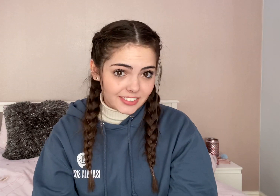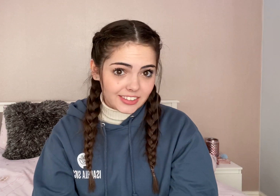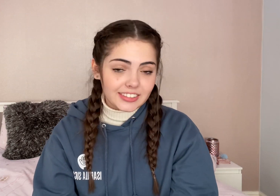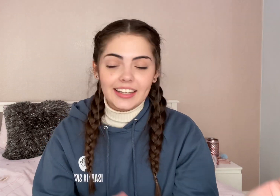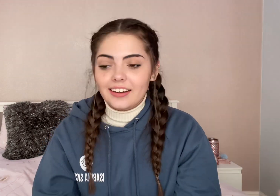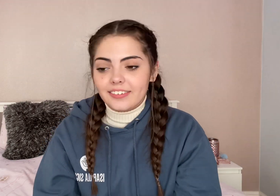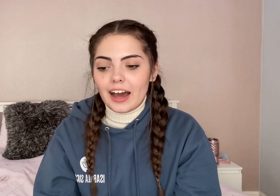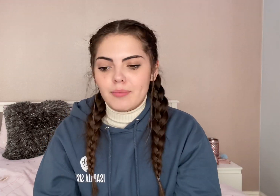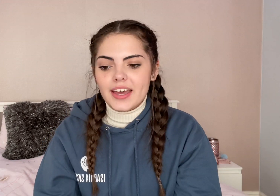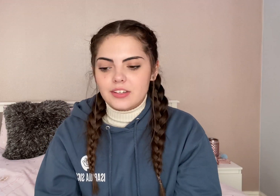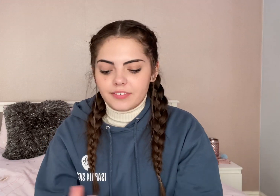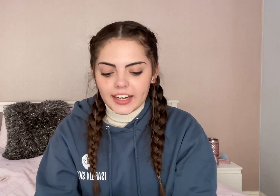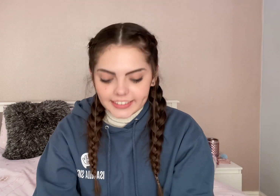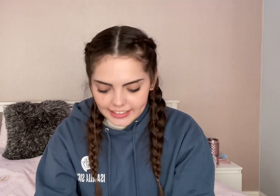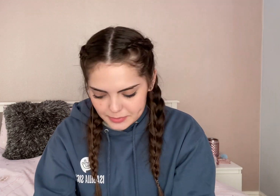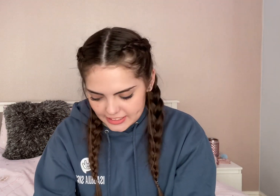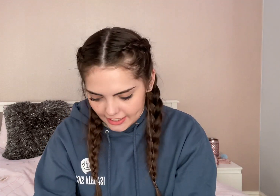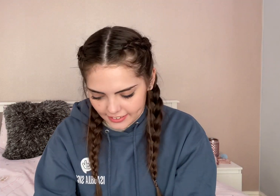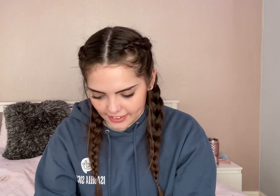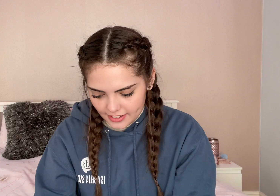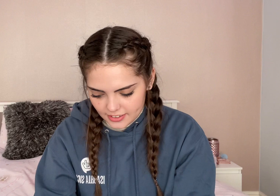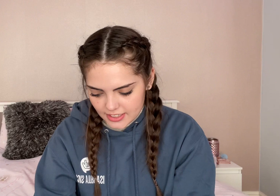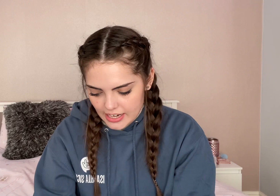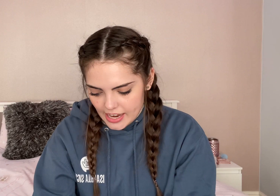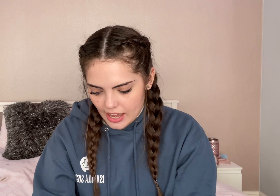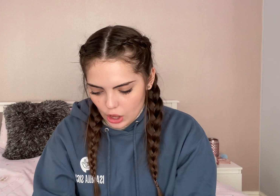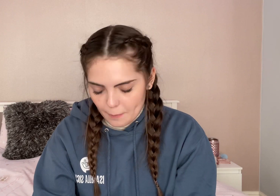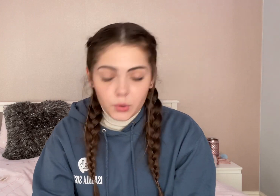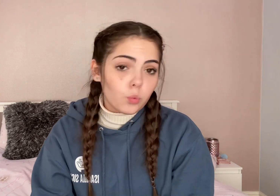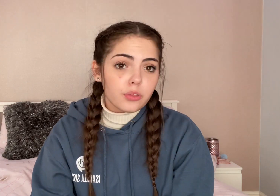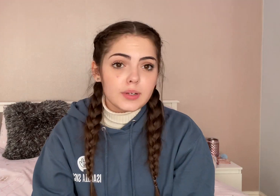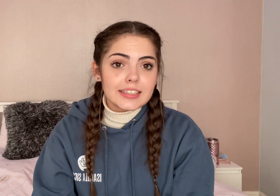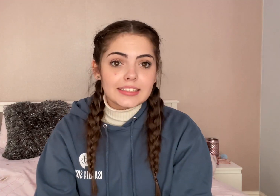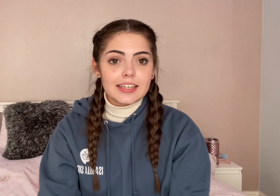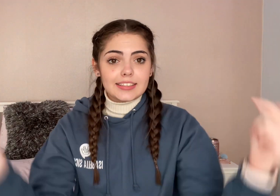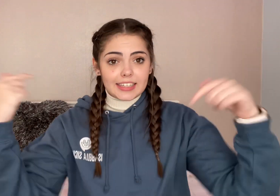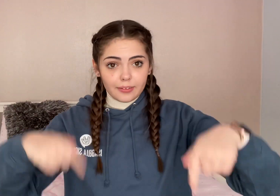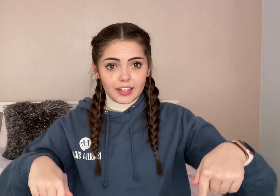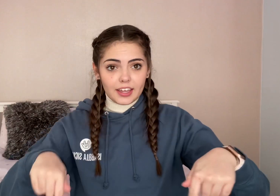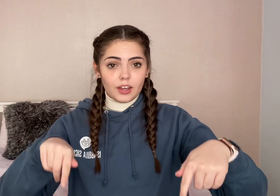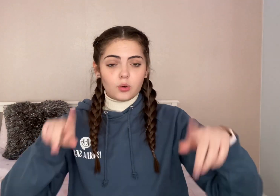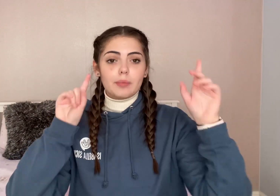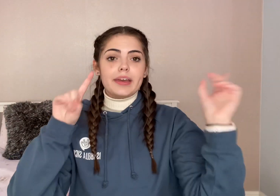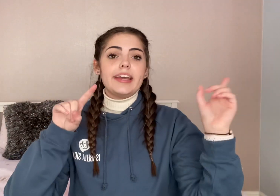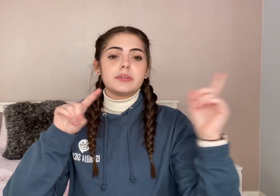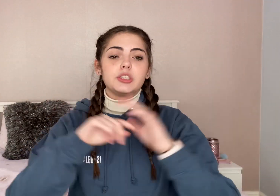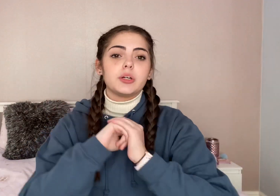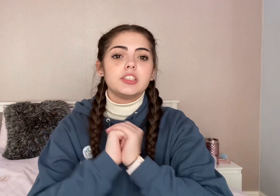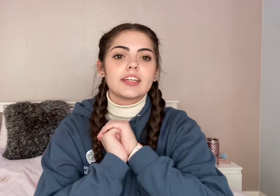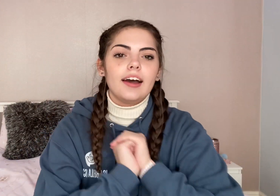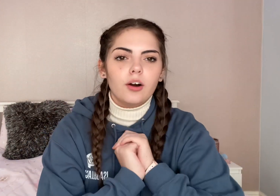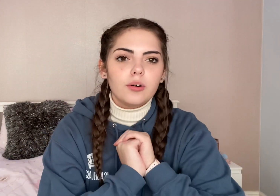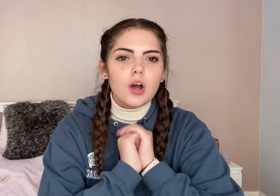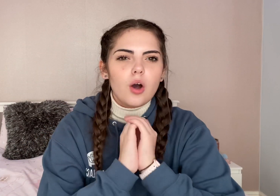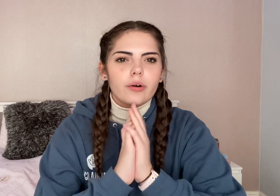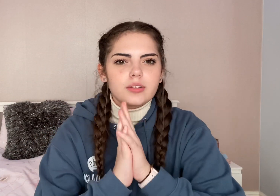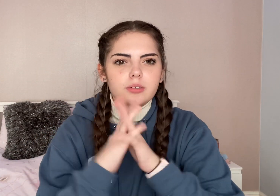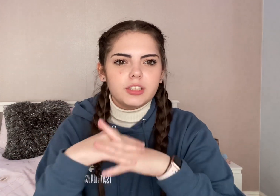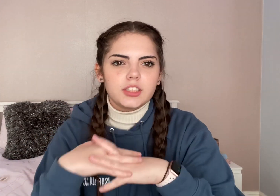I love Habit, so I'm very excited to be signing it. The walkthrough is linked either down here or up here, so you go and check that out. Also, we're just going to